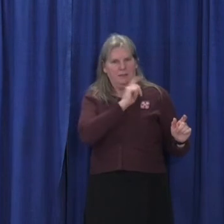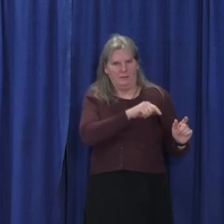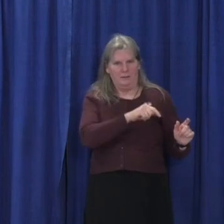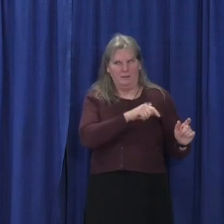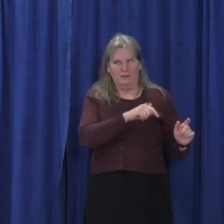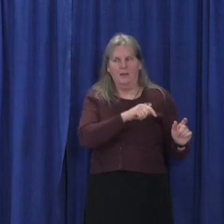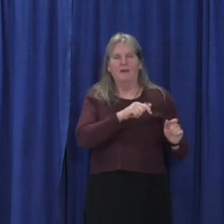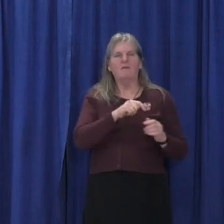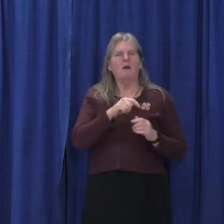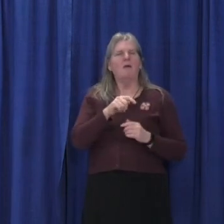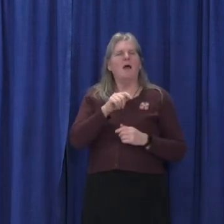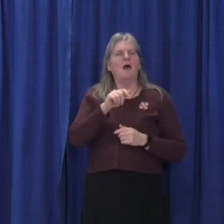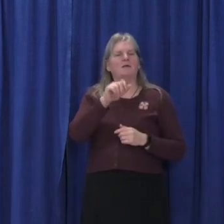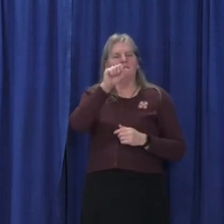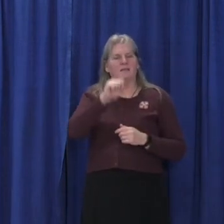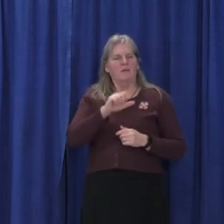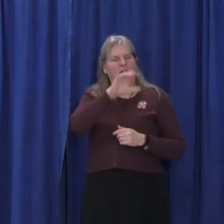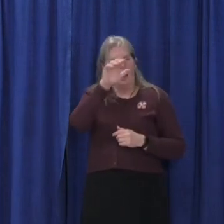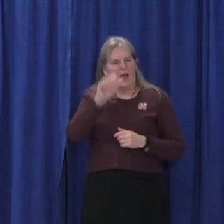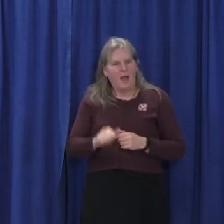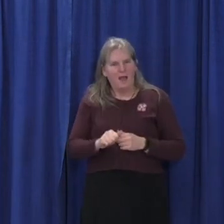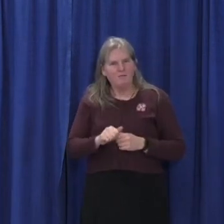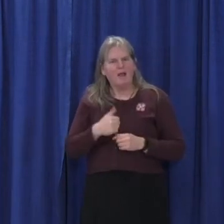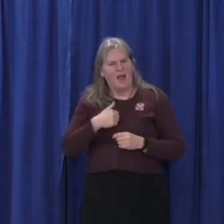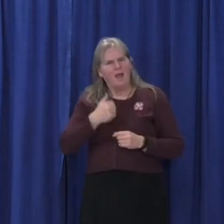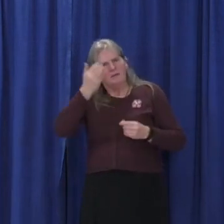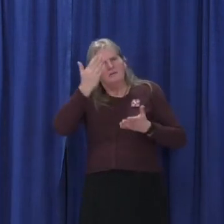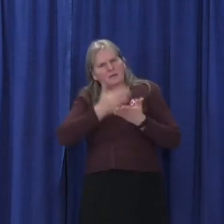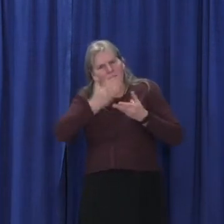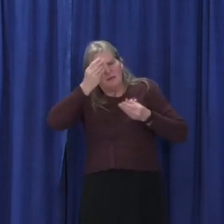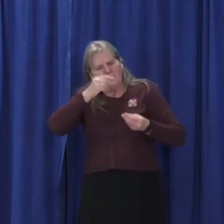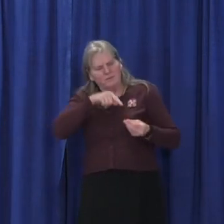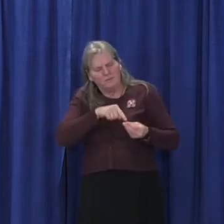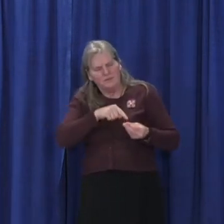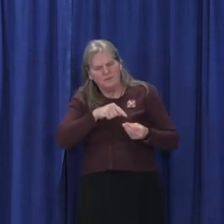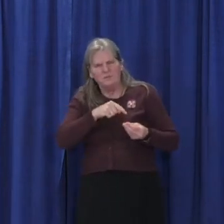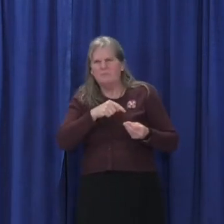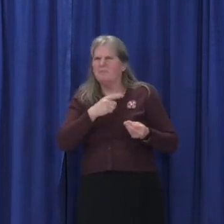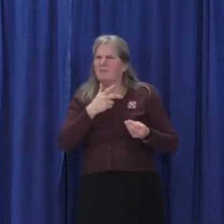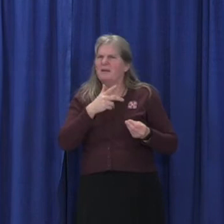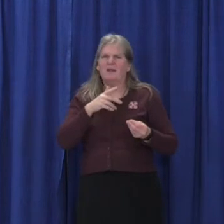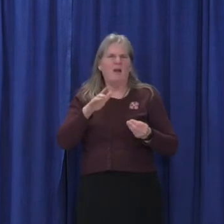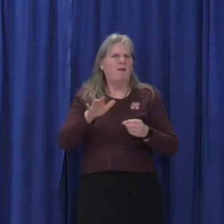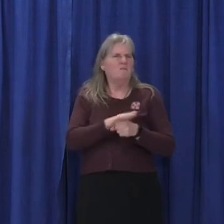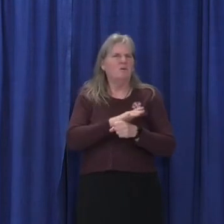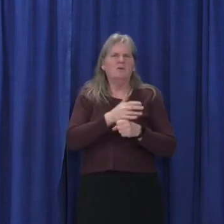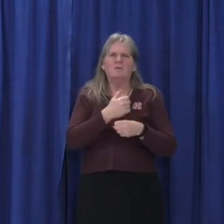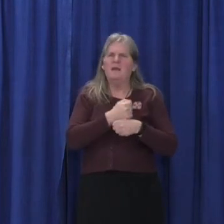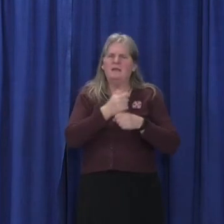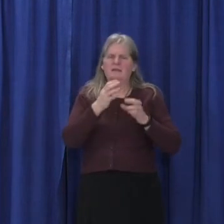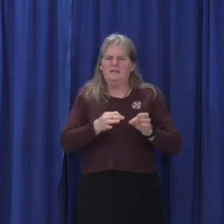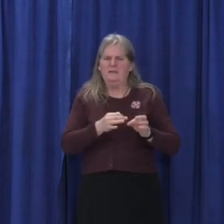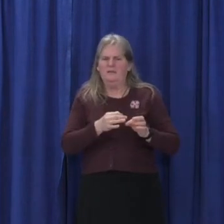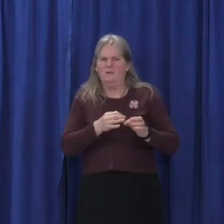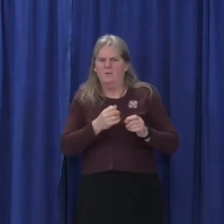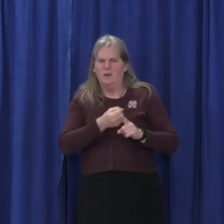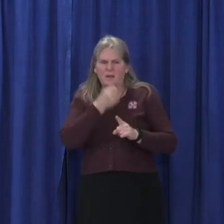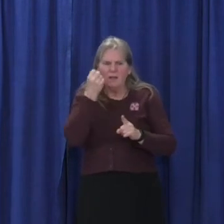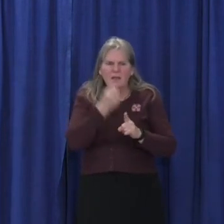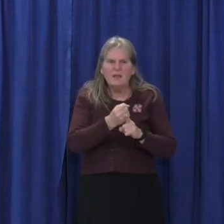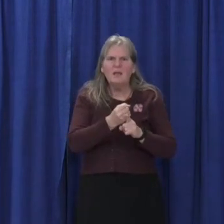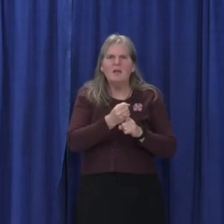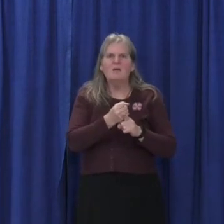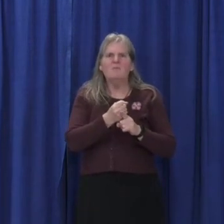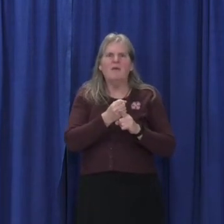from Africa, it's just too soon to tell really, the long-term effects or the strain on a